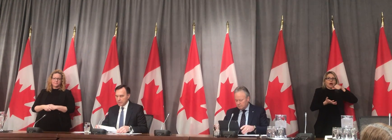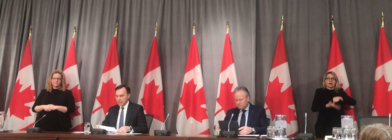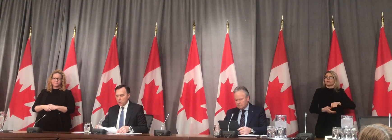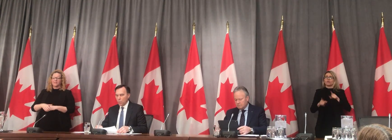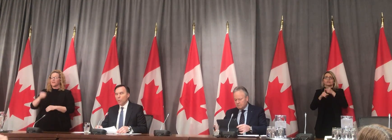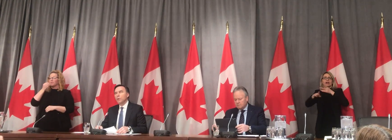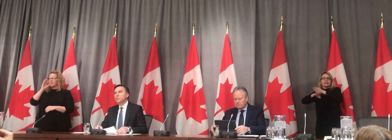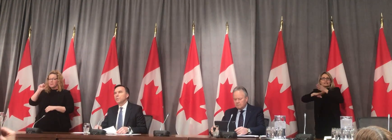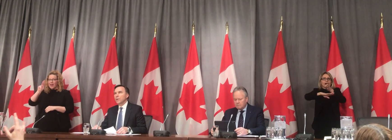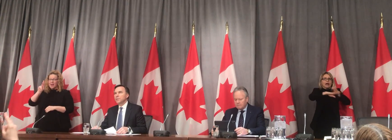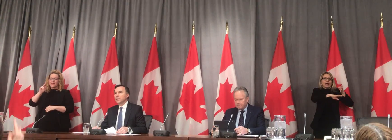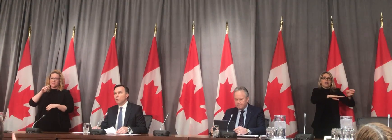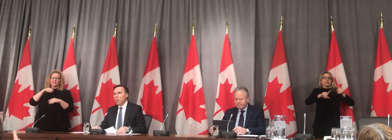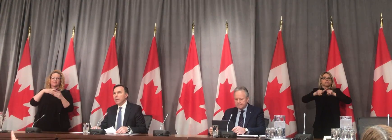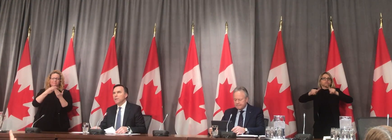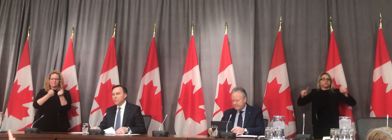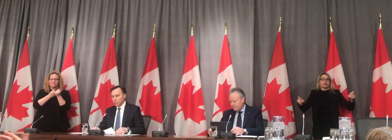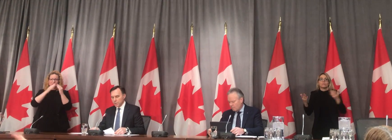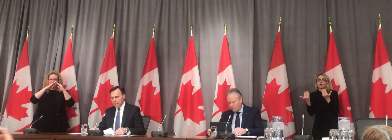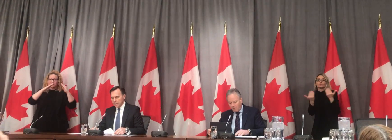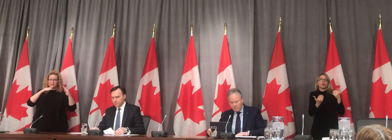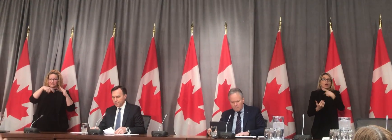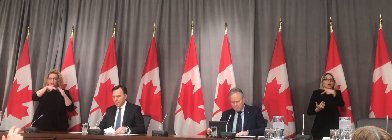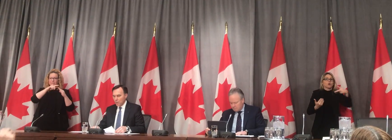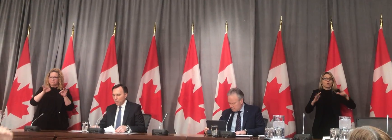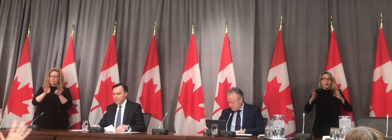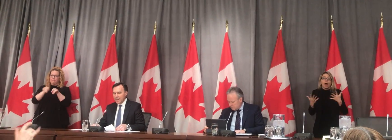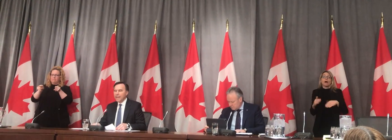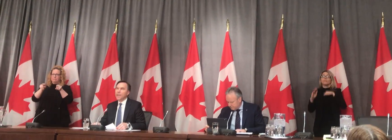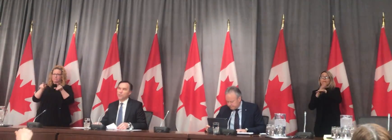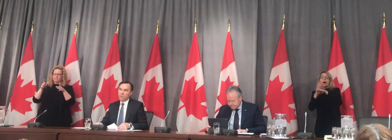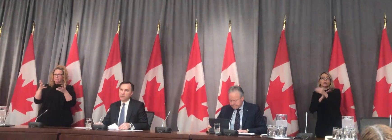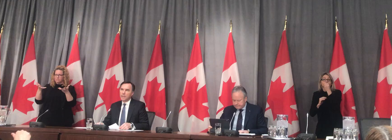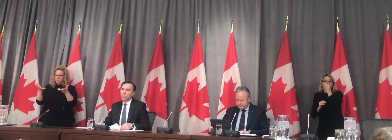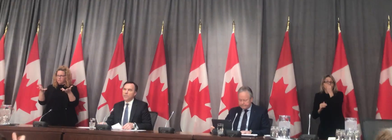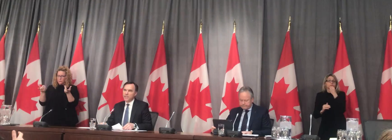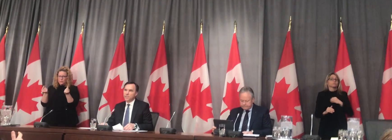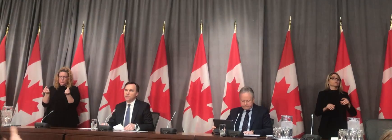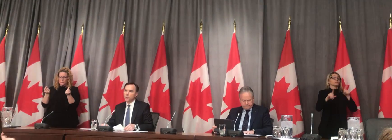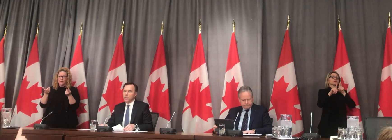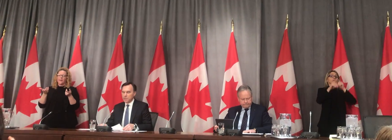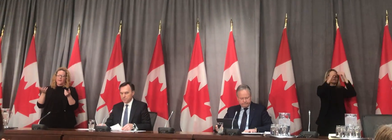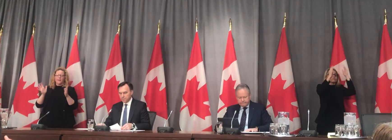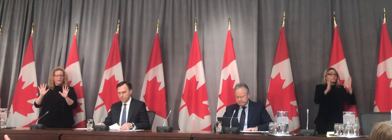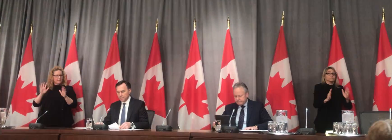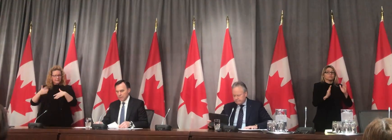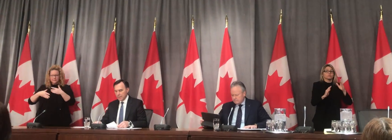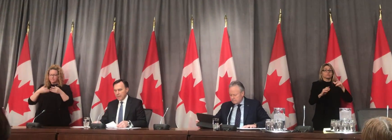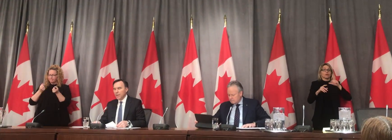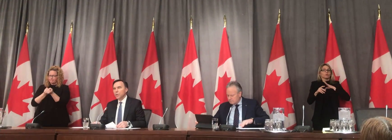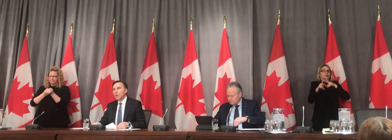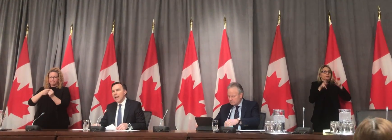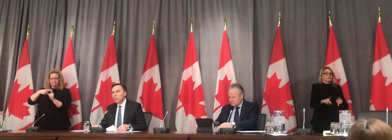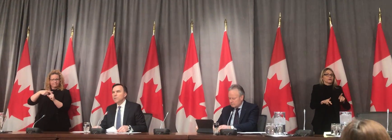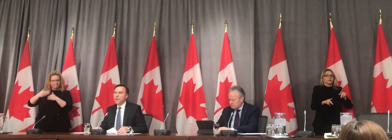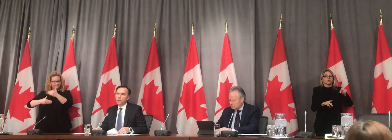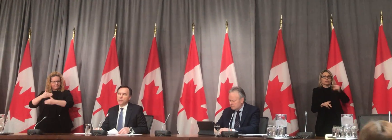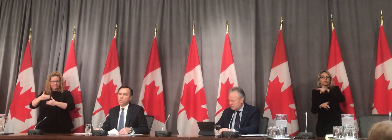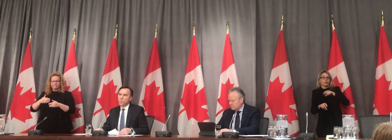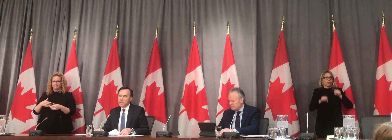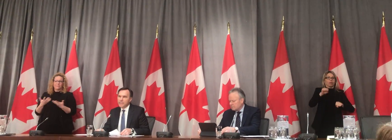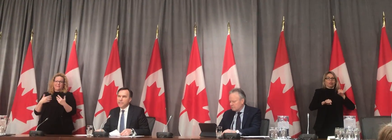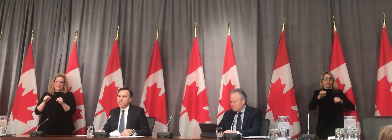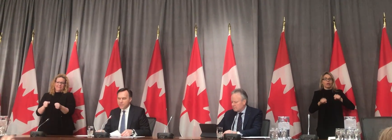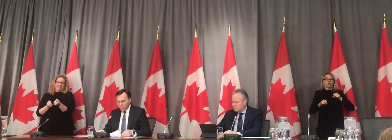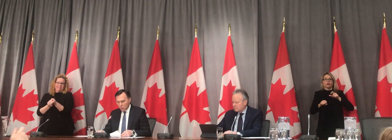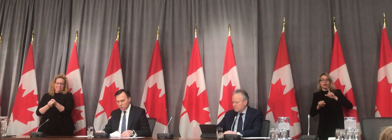shelters, workers are facing growing uncertainty with dedication and with a sense of duty. There are countless others